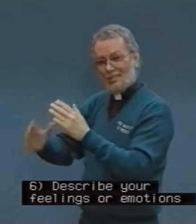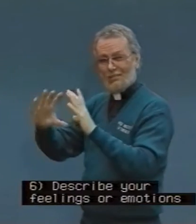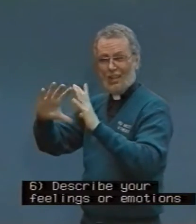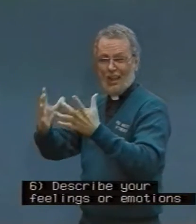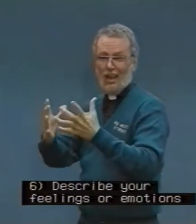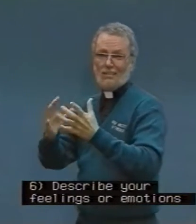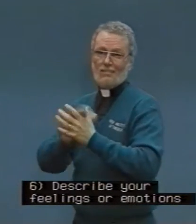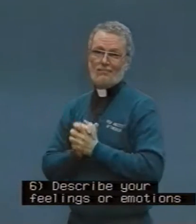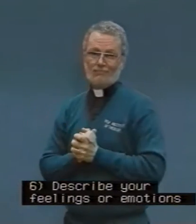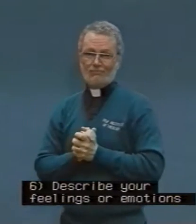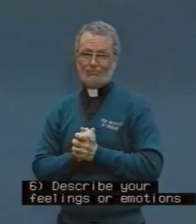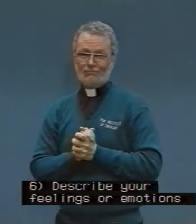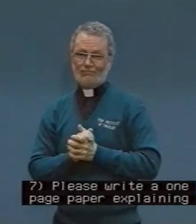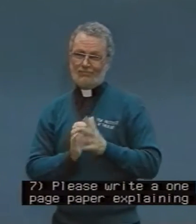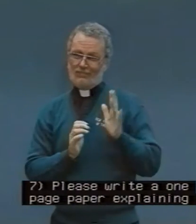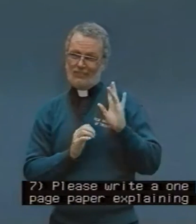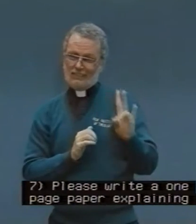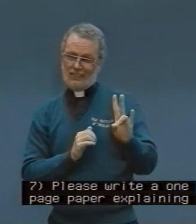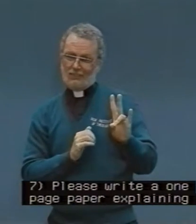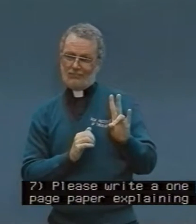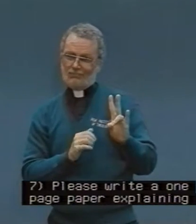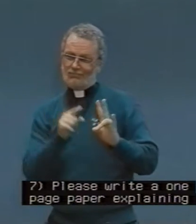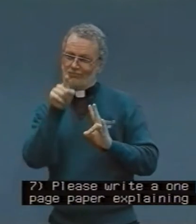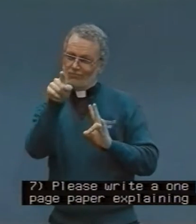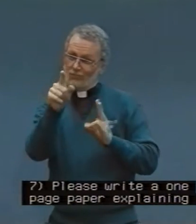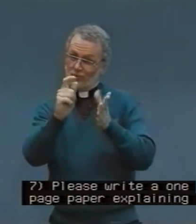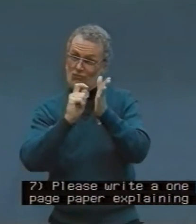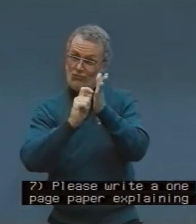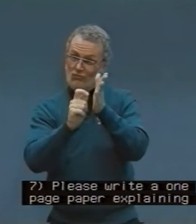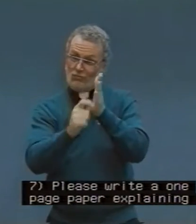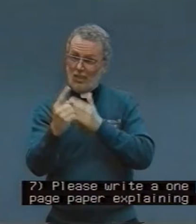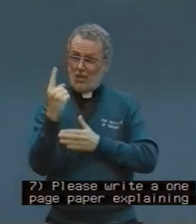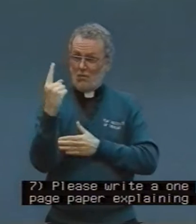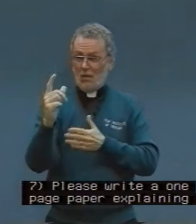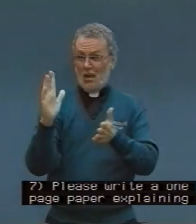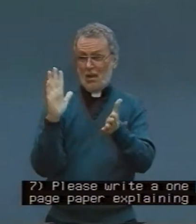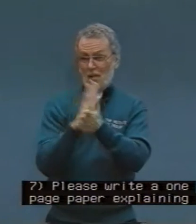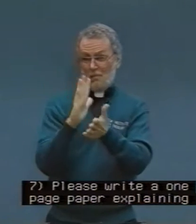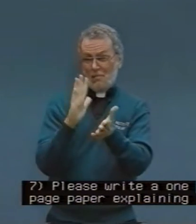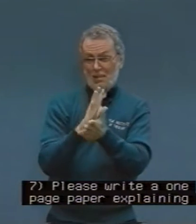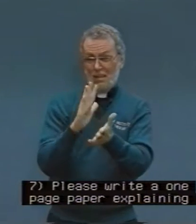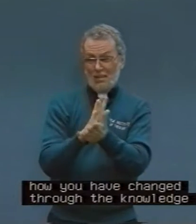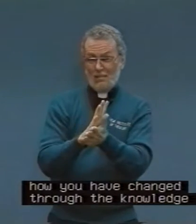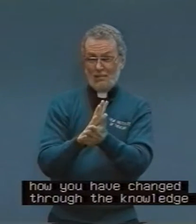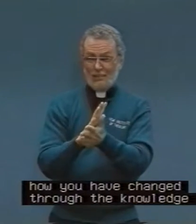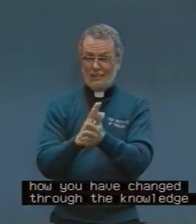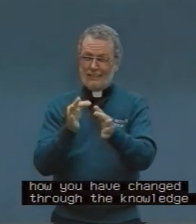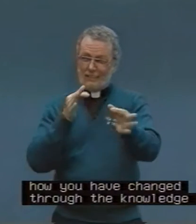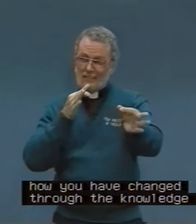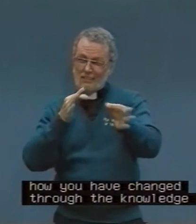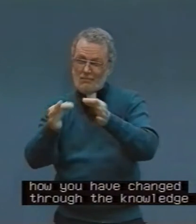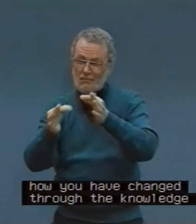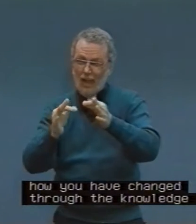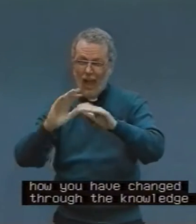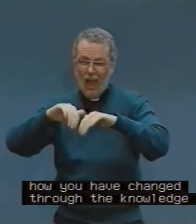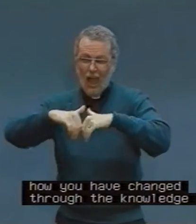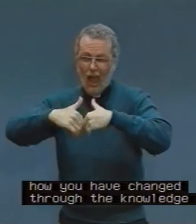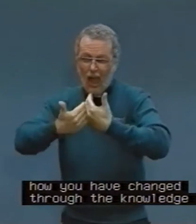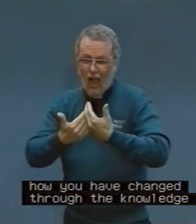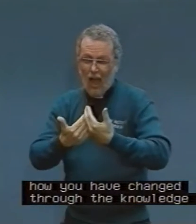Six, describe your feelings and emotions. Seven, please write a one page paper explaining how you have changed through